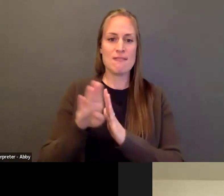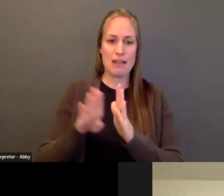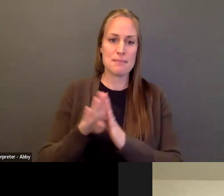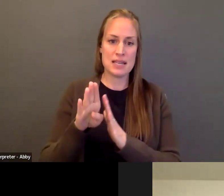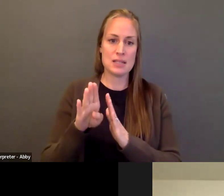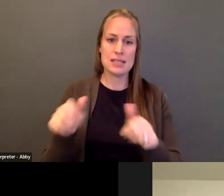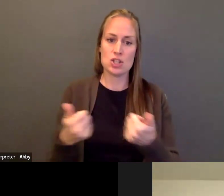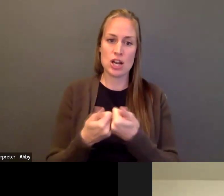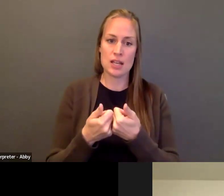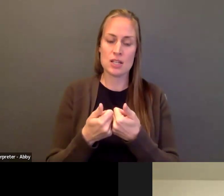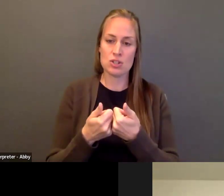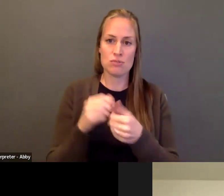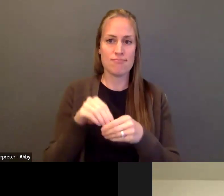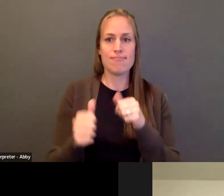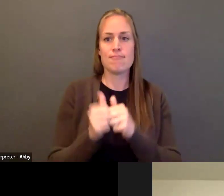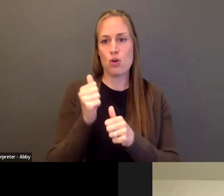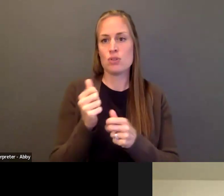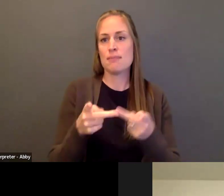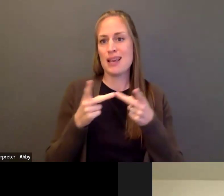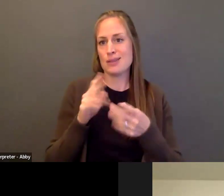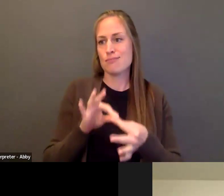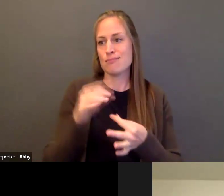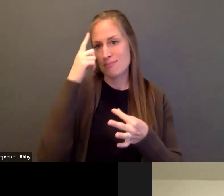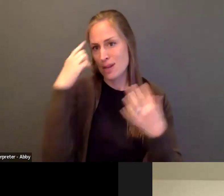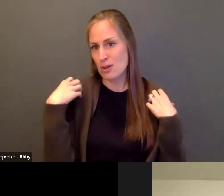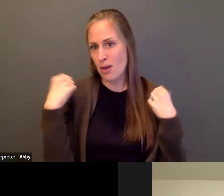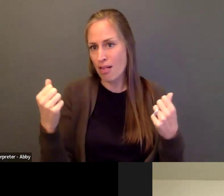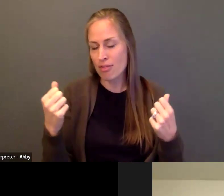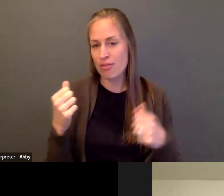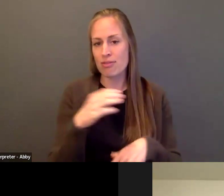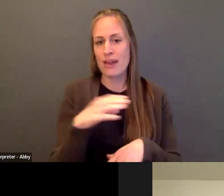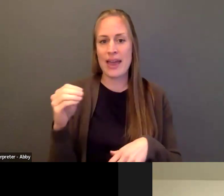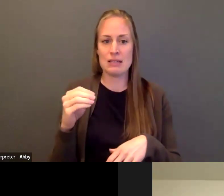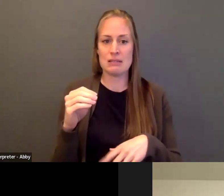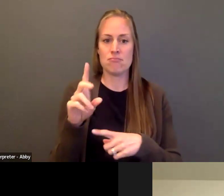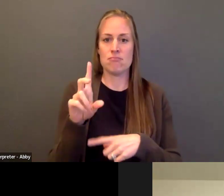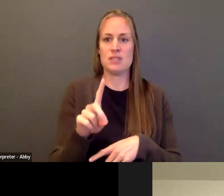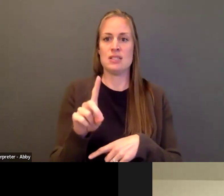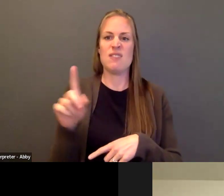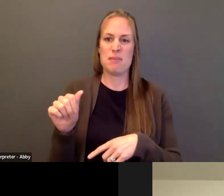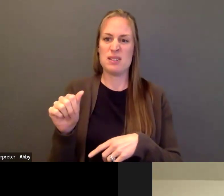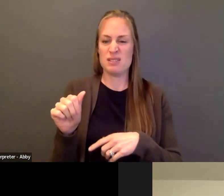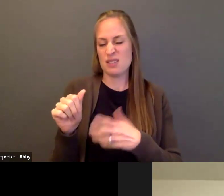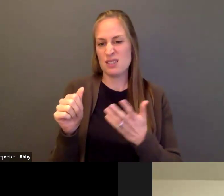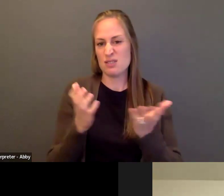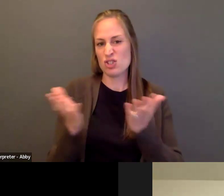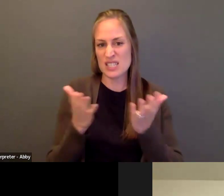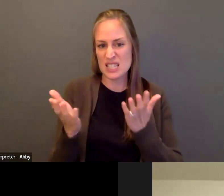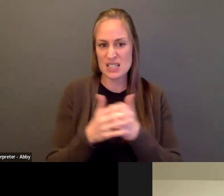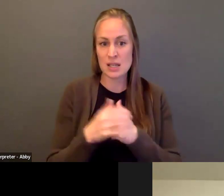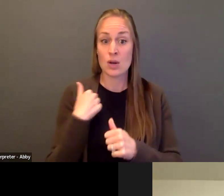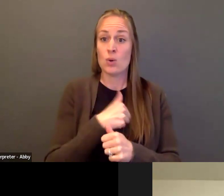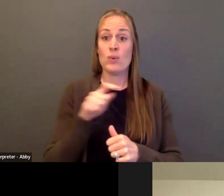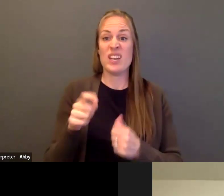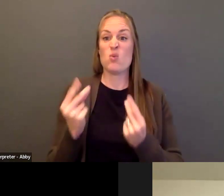service system. We talked about rapid access needs for quick crisis response to go out and do something. Sometimes just